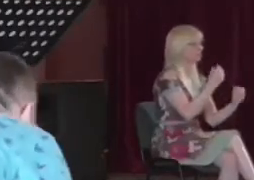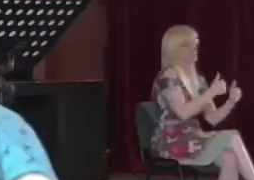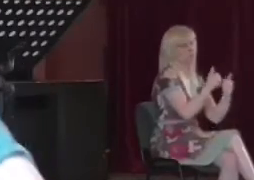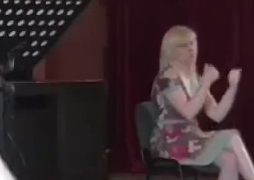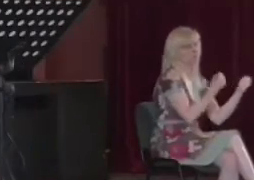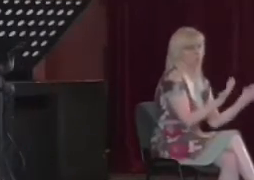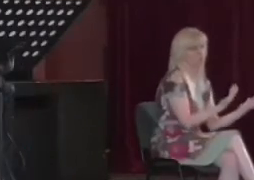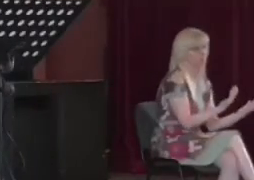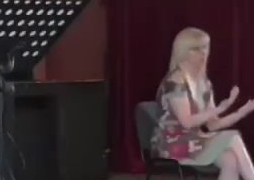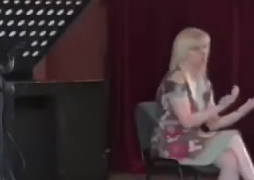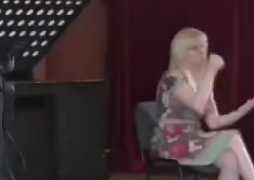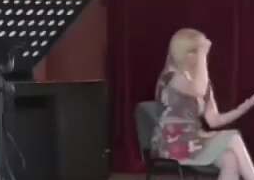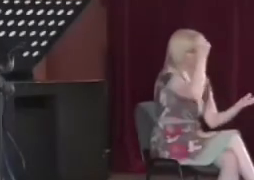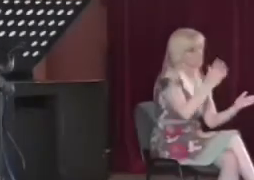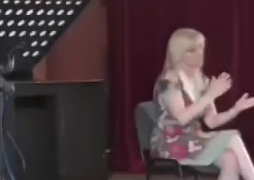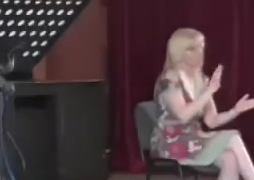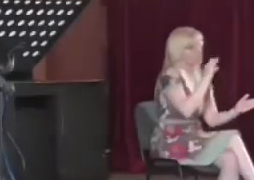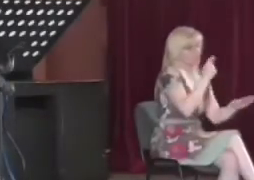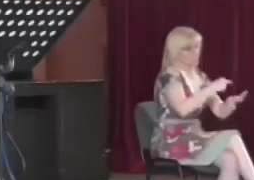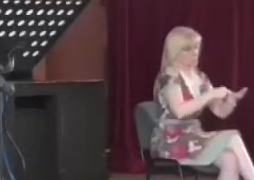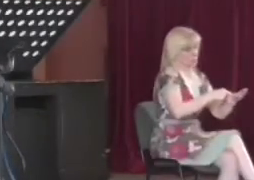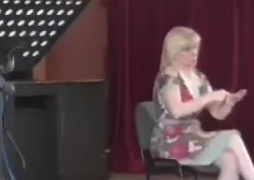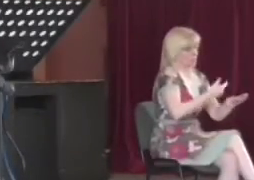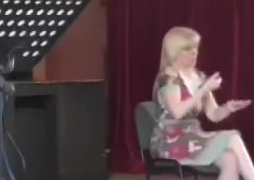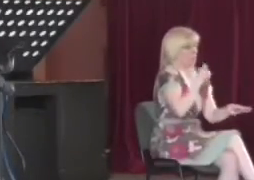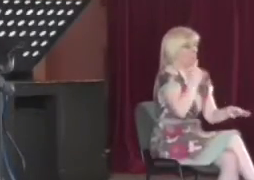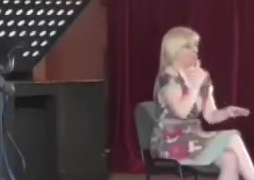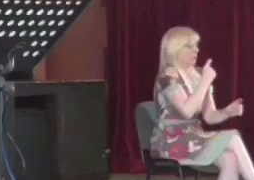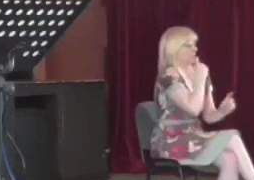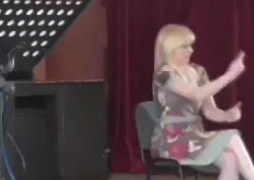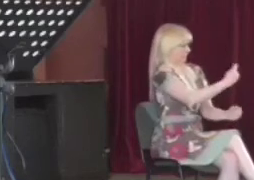that no matter what the cost,